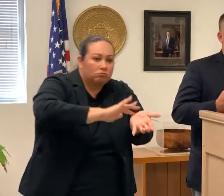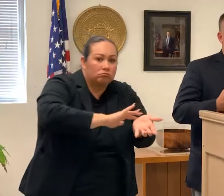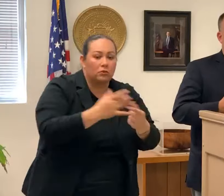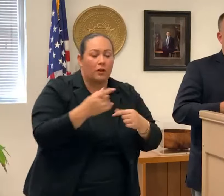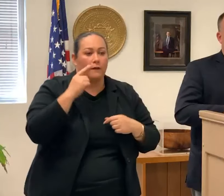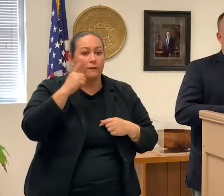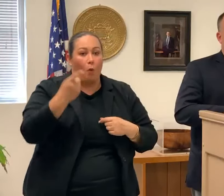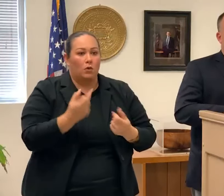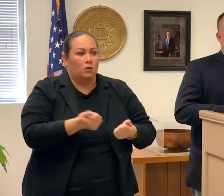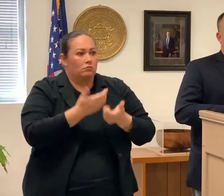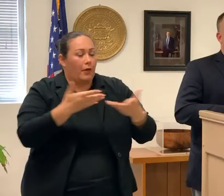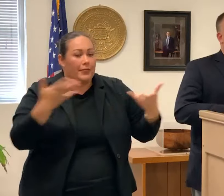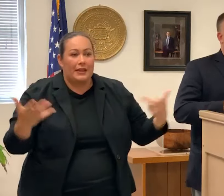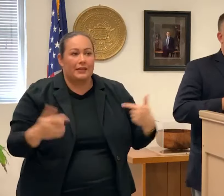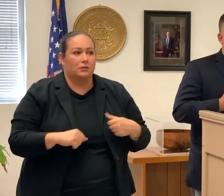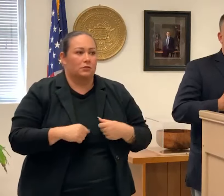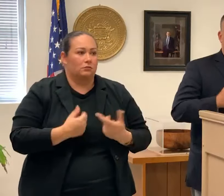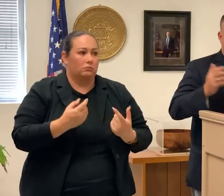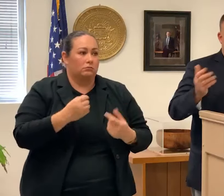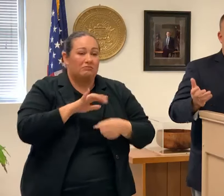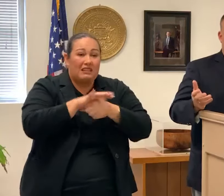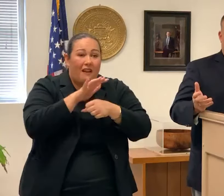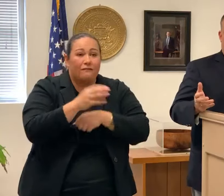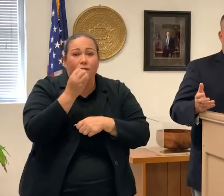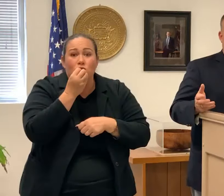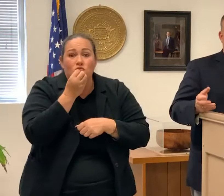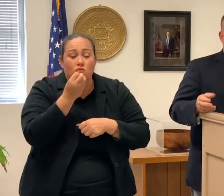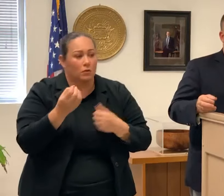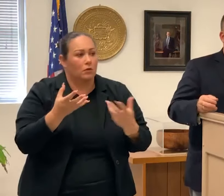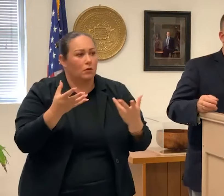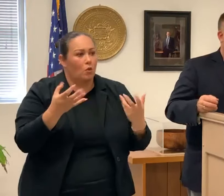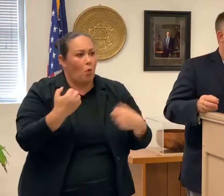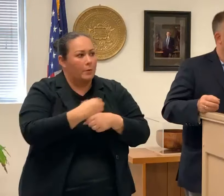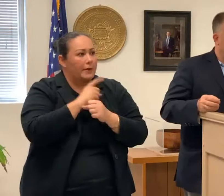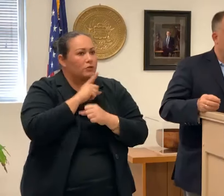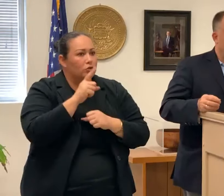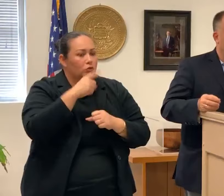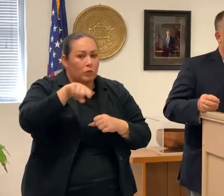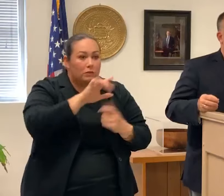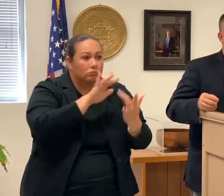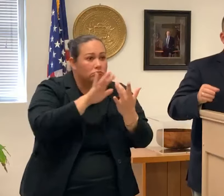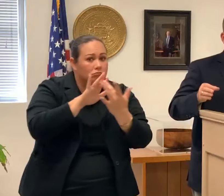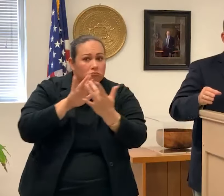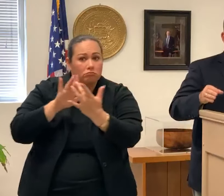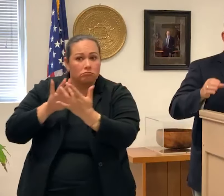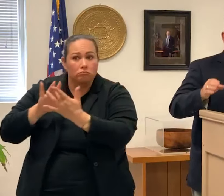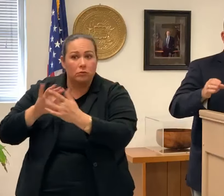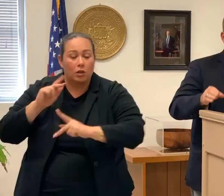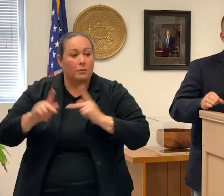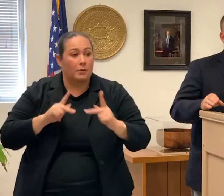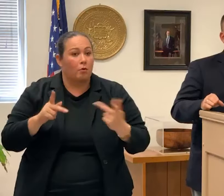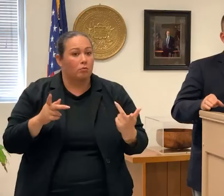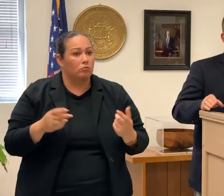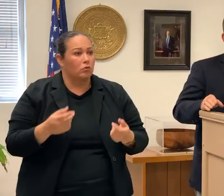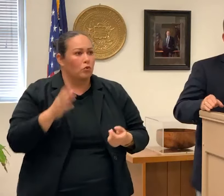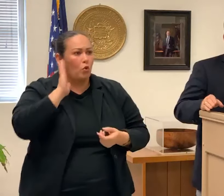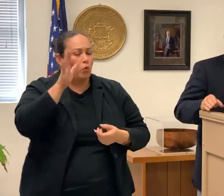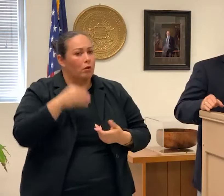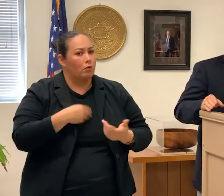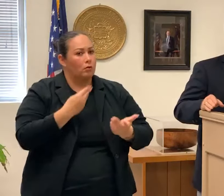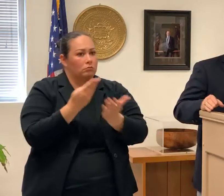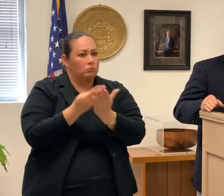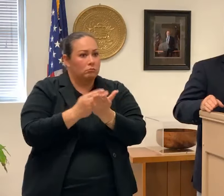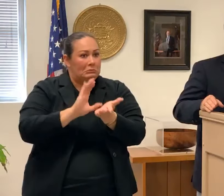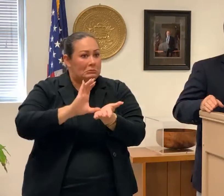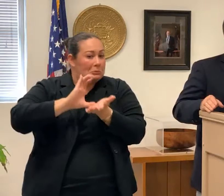sure that they were touching base. It also is a large resource question. We will spend billions of dollars, and that's a good thing